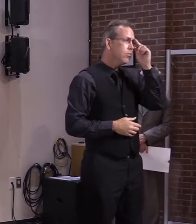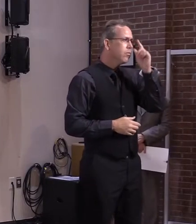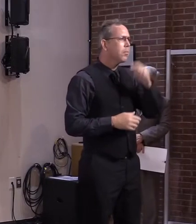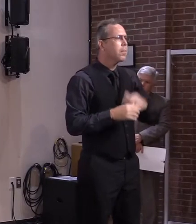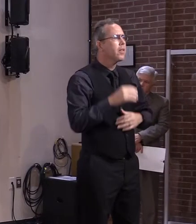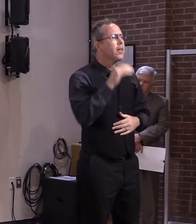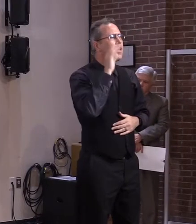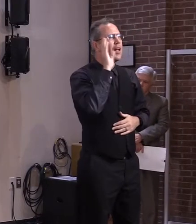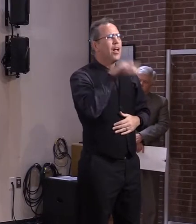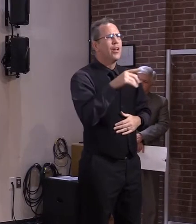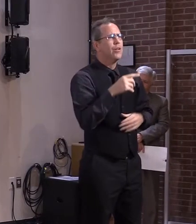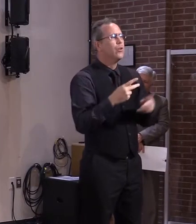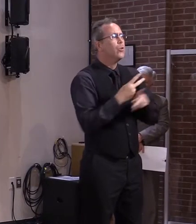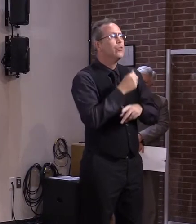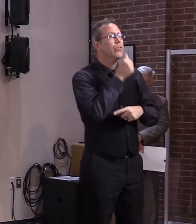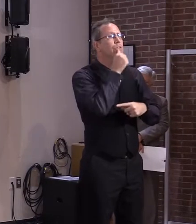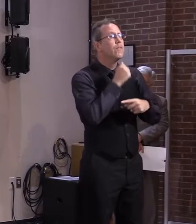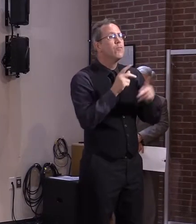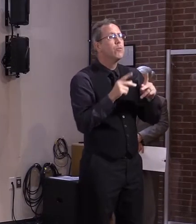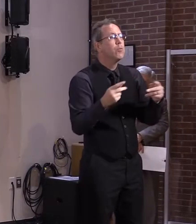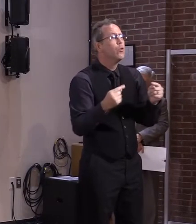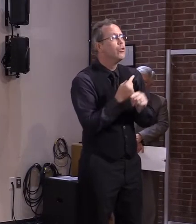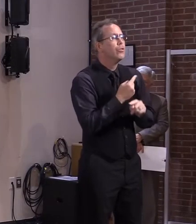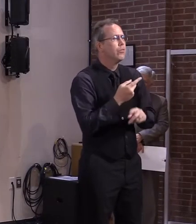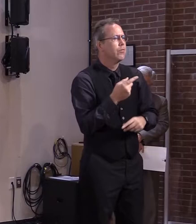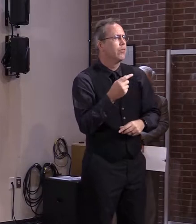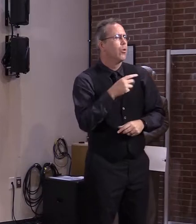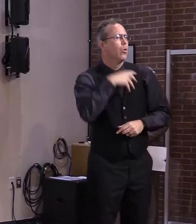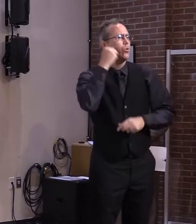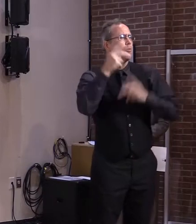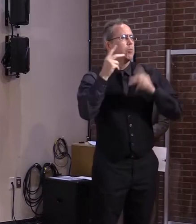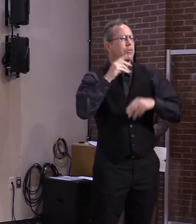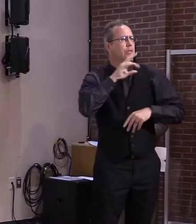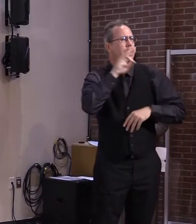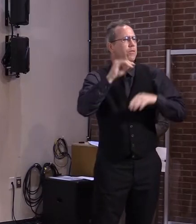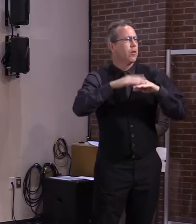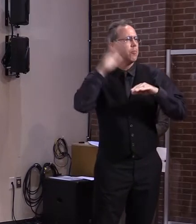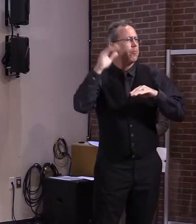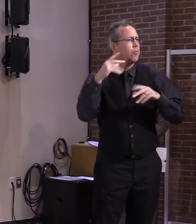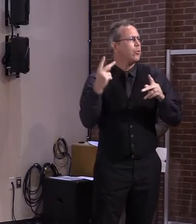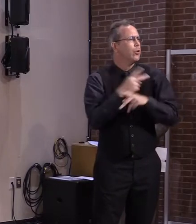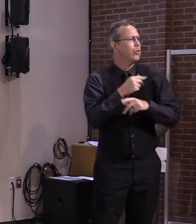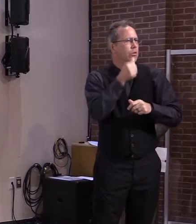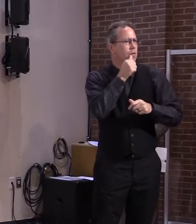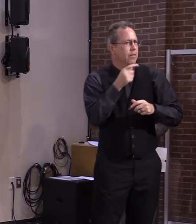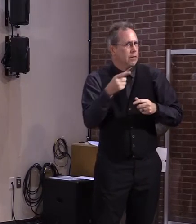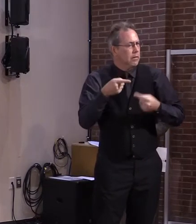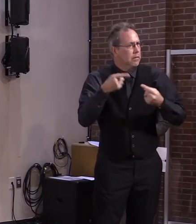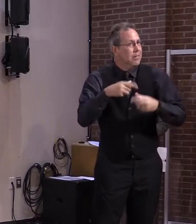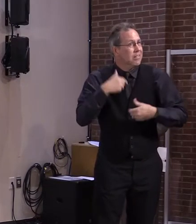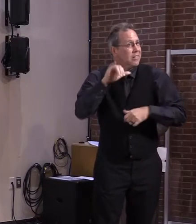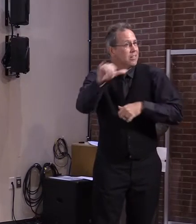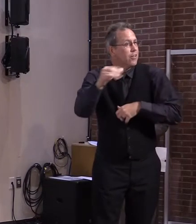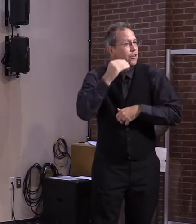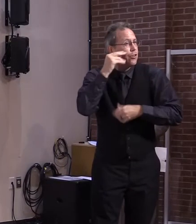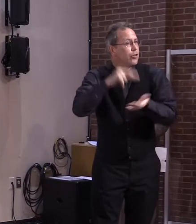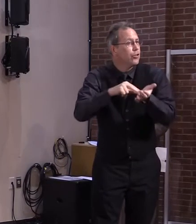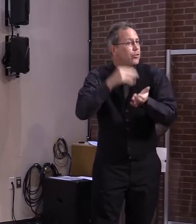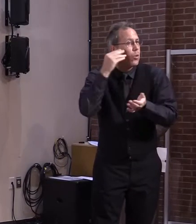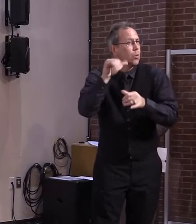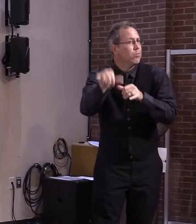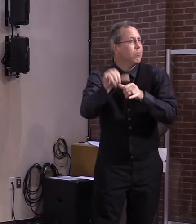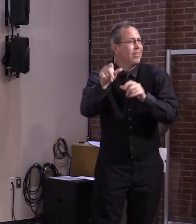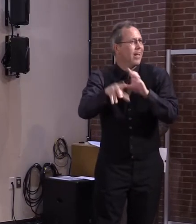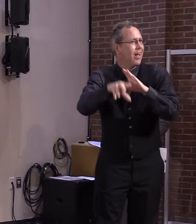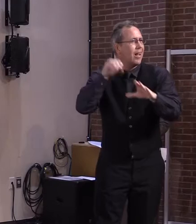on our long-term care facilities, we'll be starting with a look at how outbreaks and outcomes have changed there,